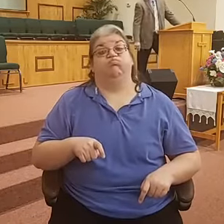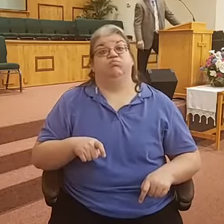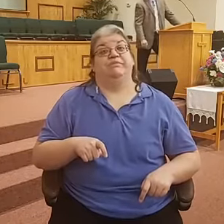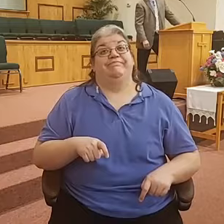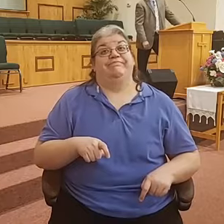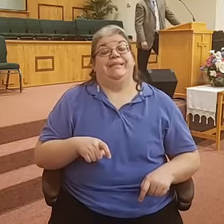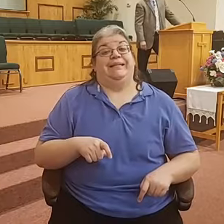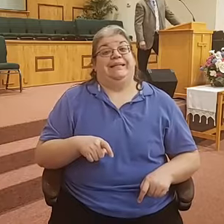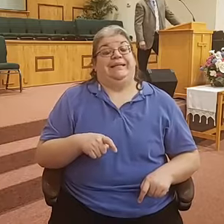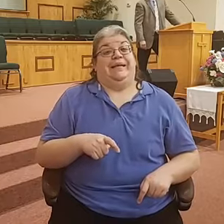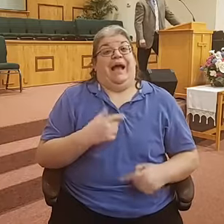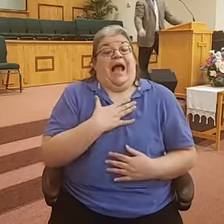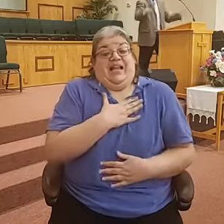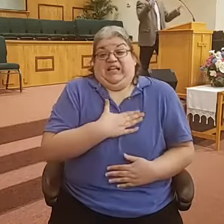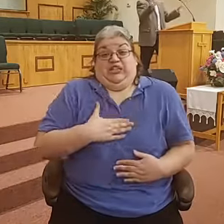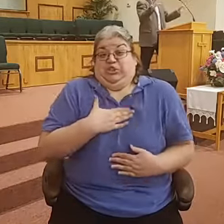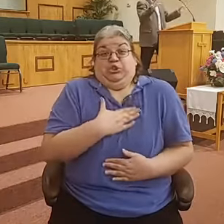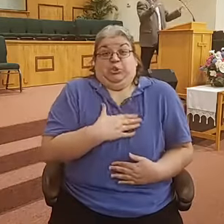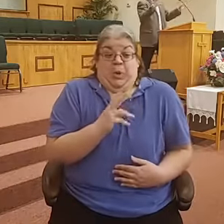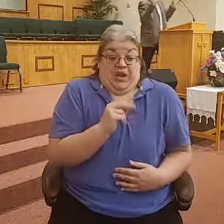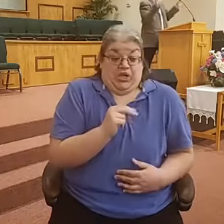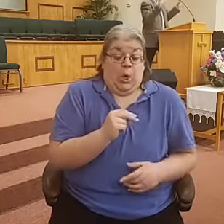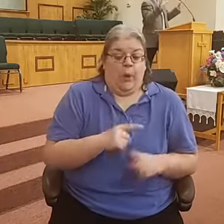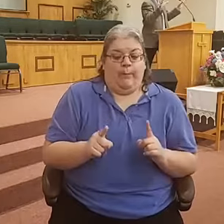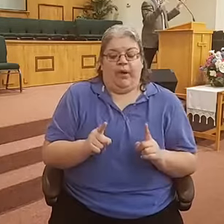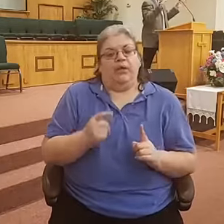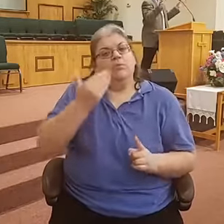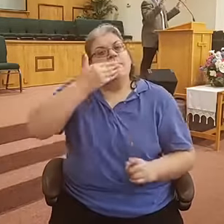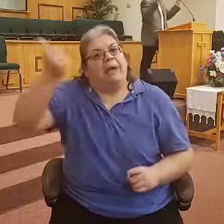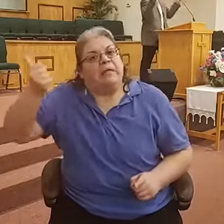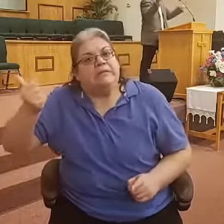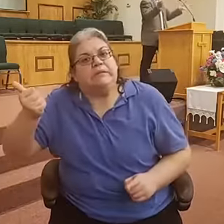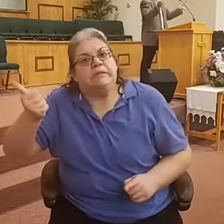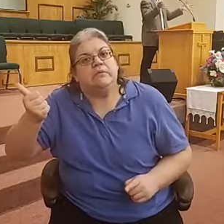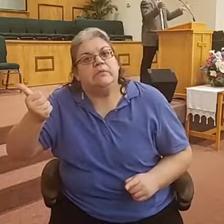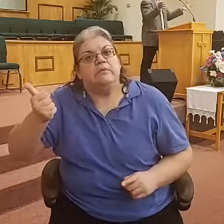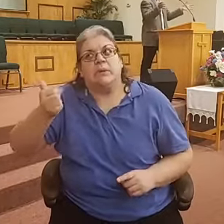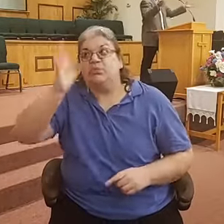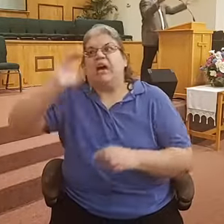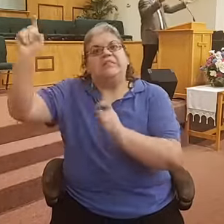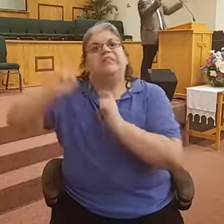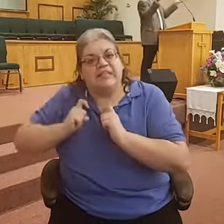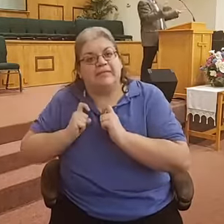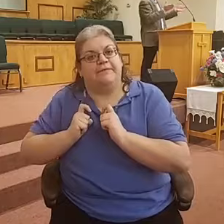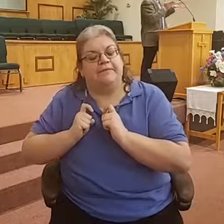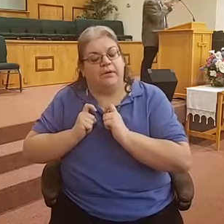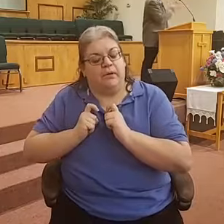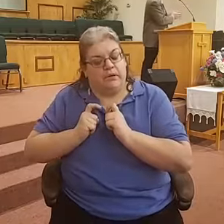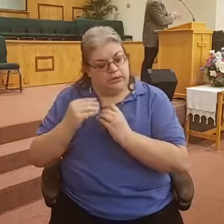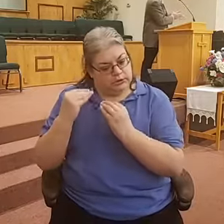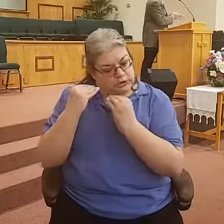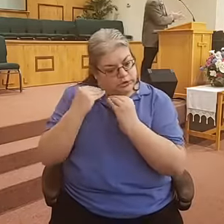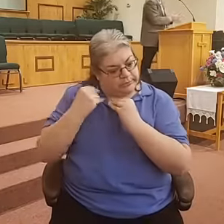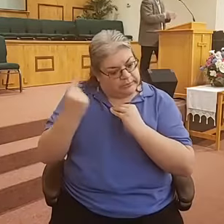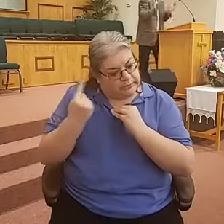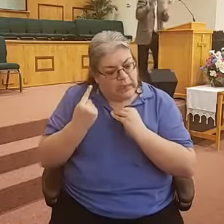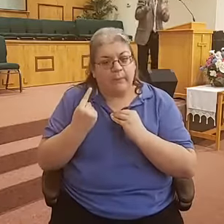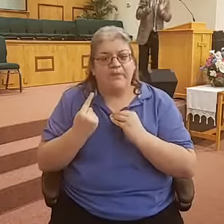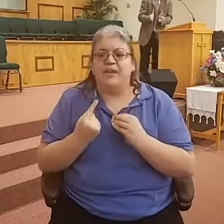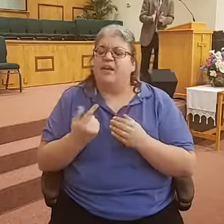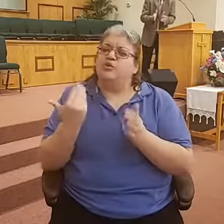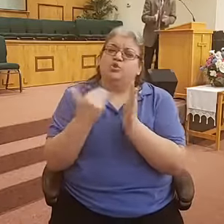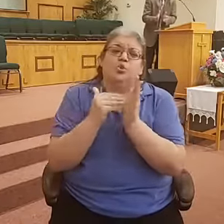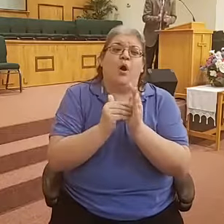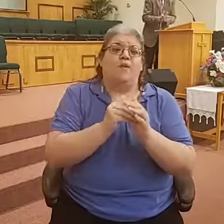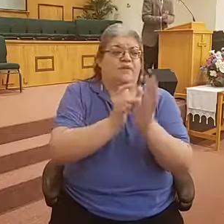gift. And yet too often, when a child of God goes through a hard time, goes